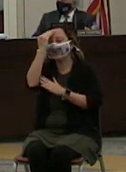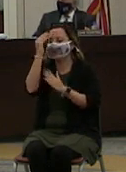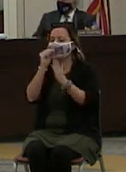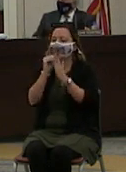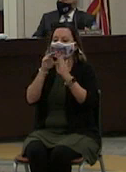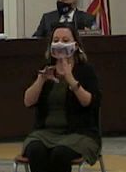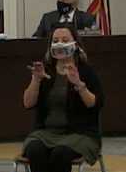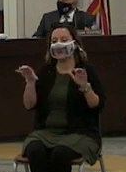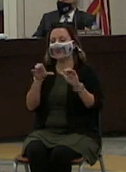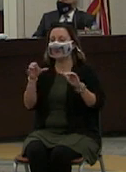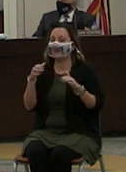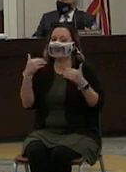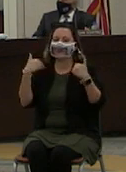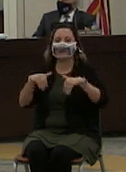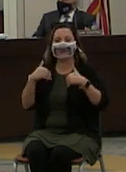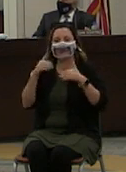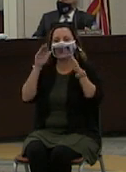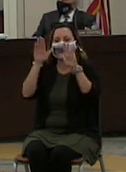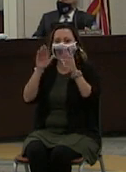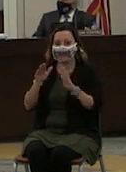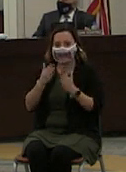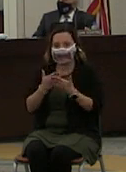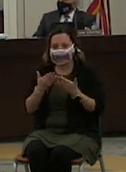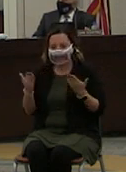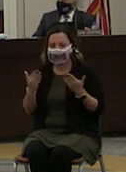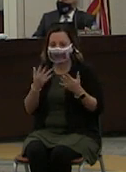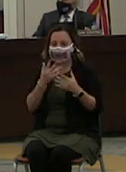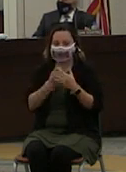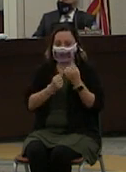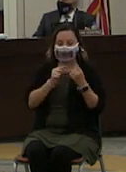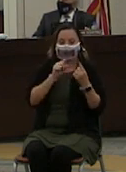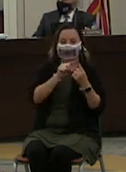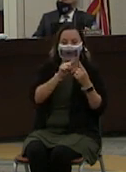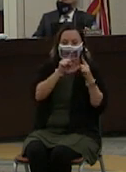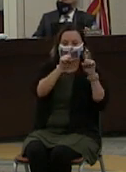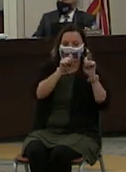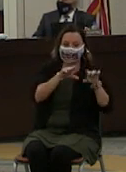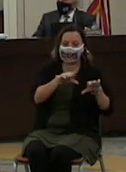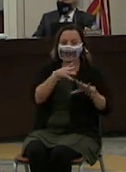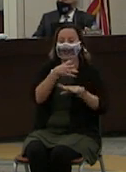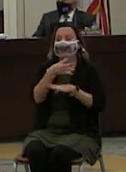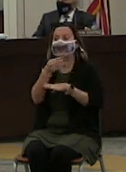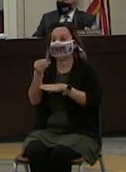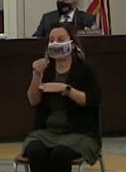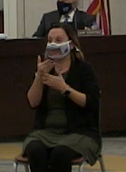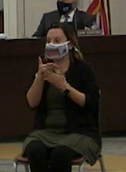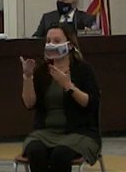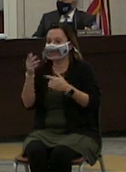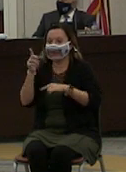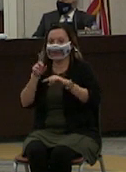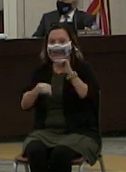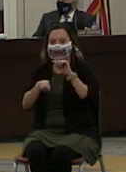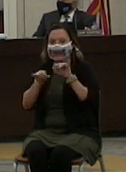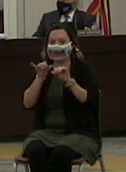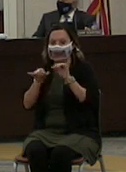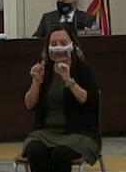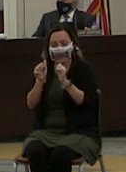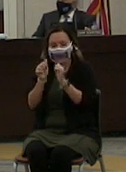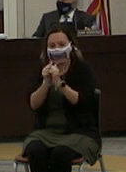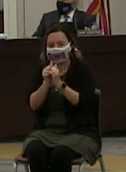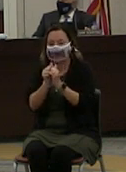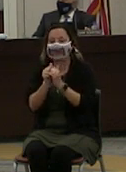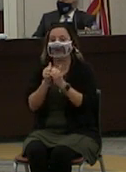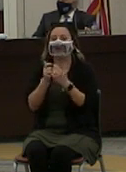things, and they're doing amazing things both on exams and things that we can't measure with exams. But I will say